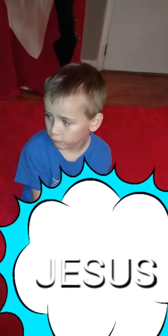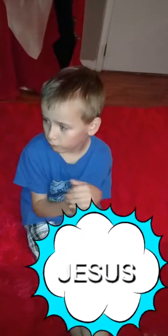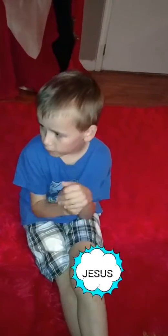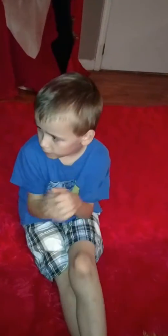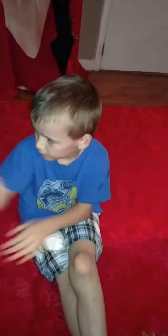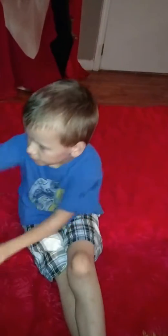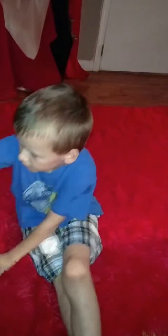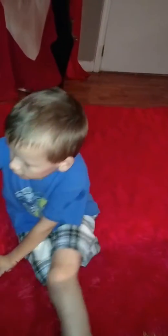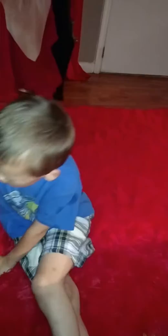Sign Juice.